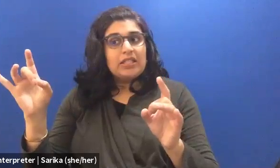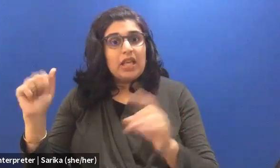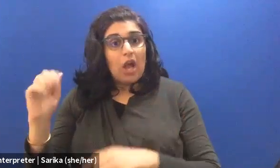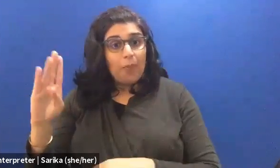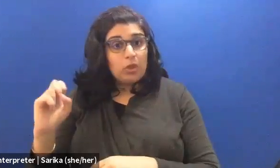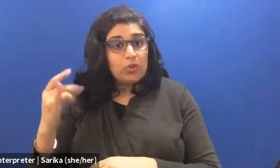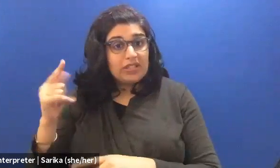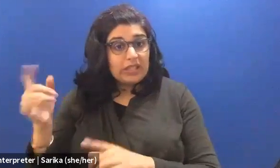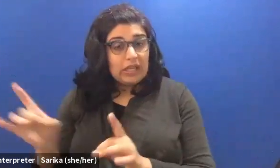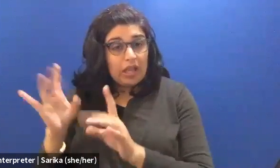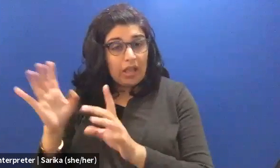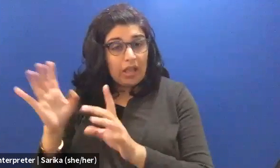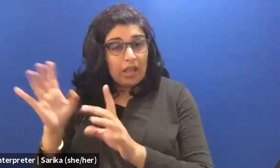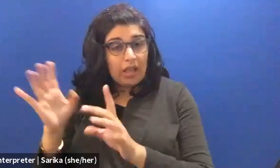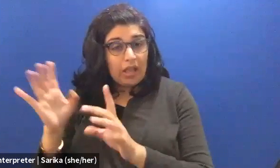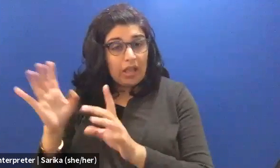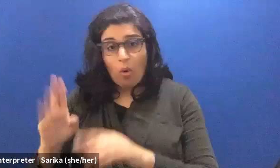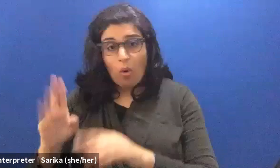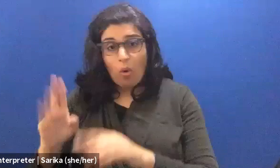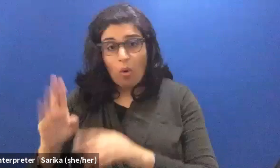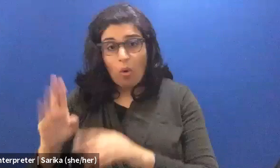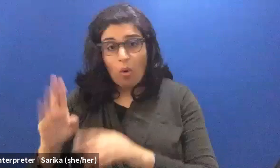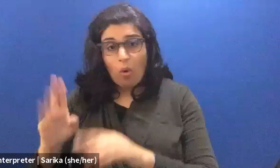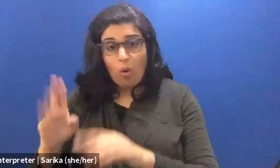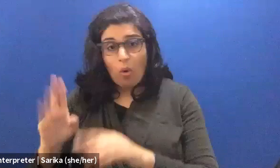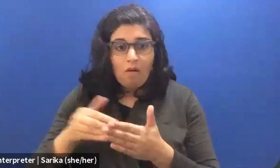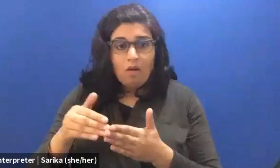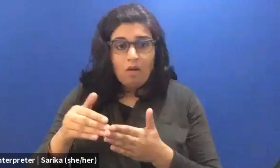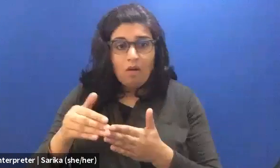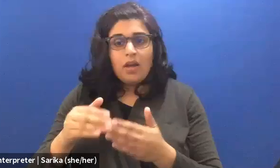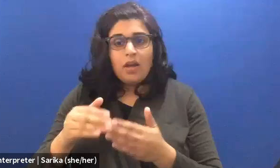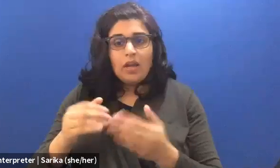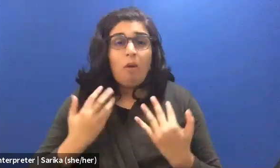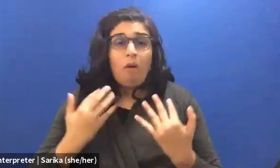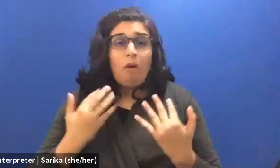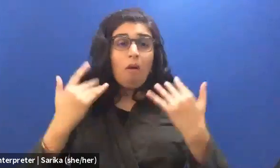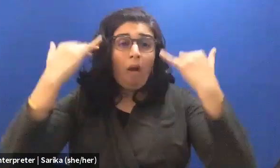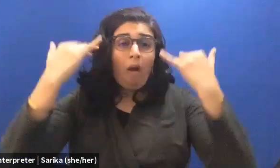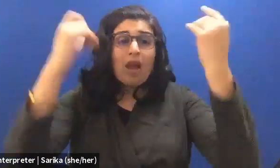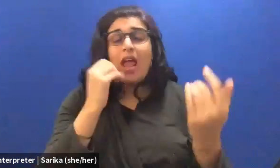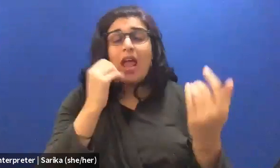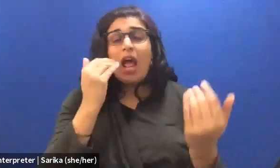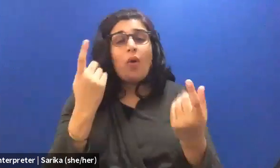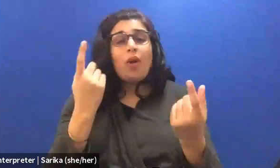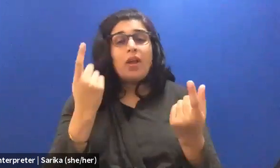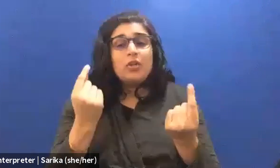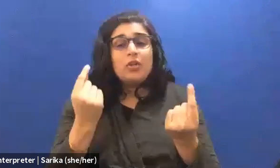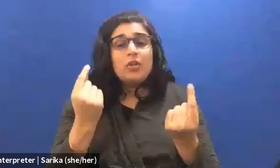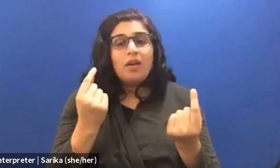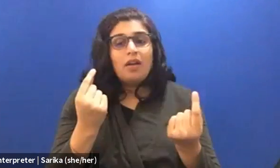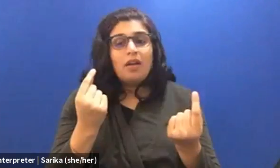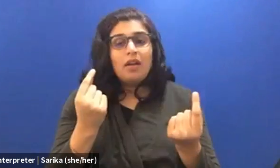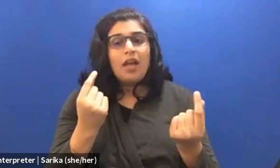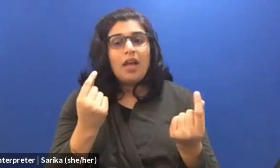is that a lot of times it's the overwhelm, not knowing what to do and not having the understanding of child